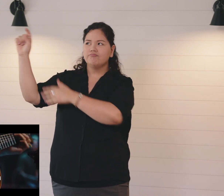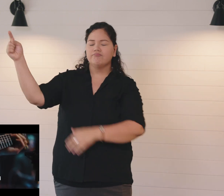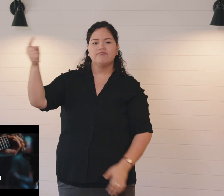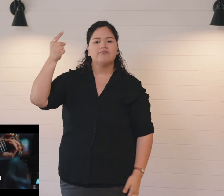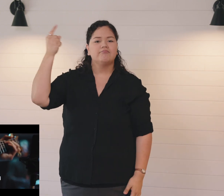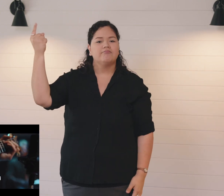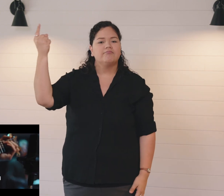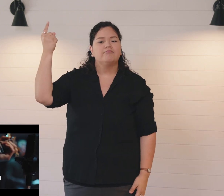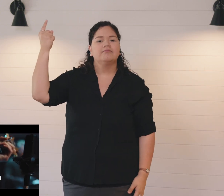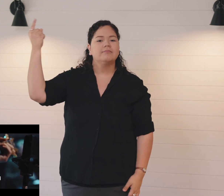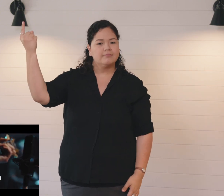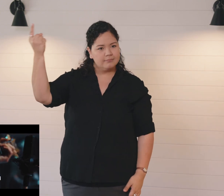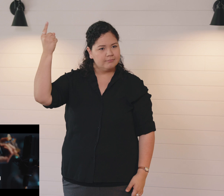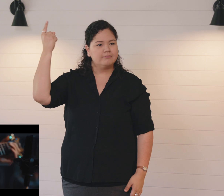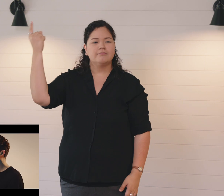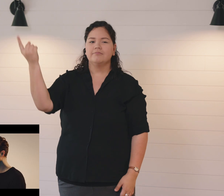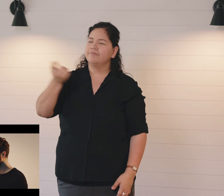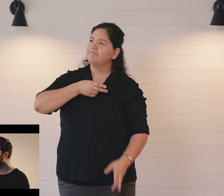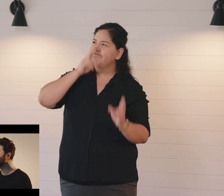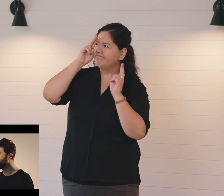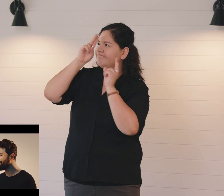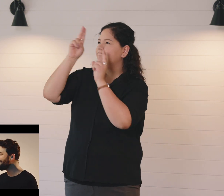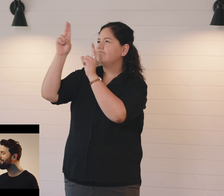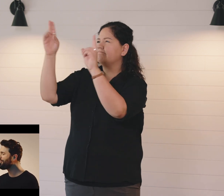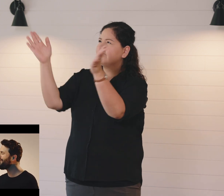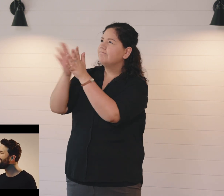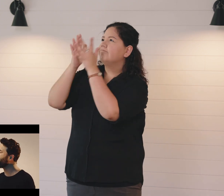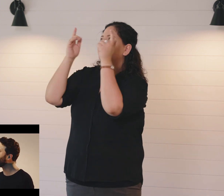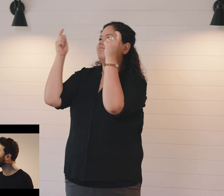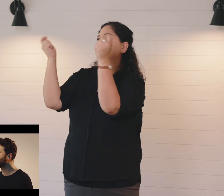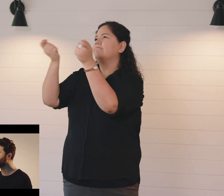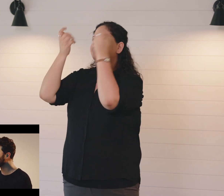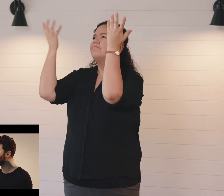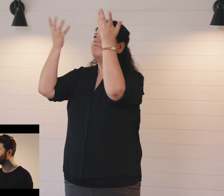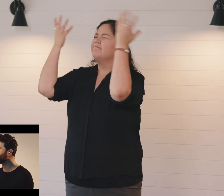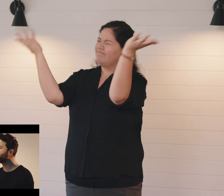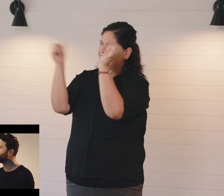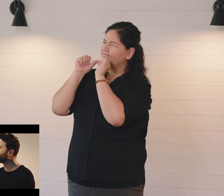Honor and praise.